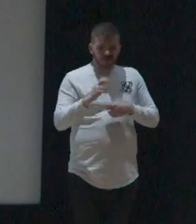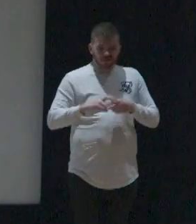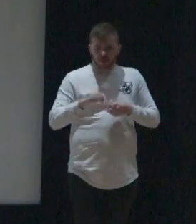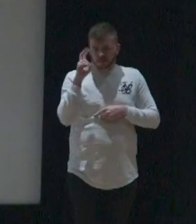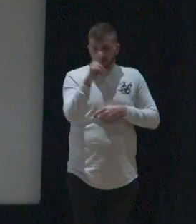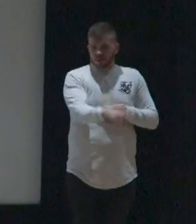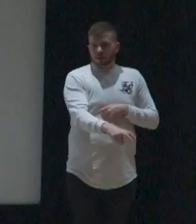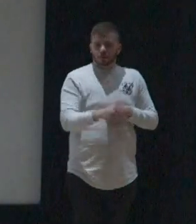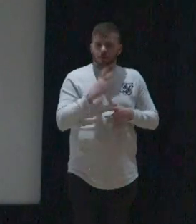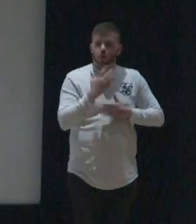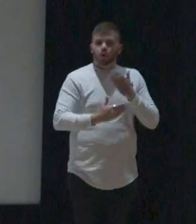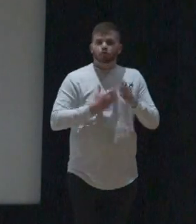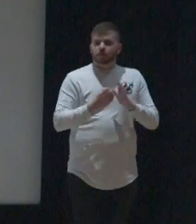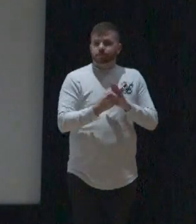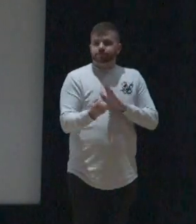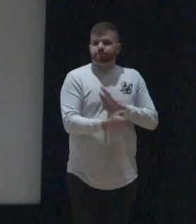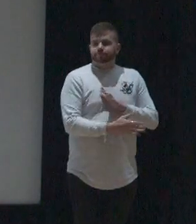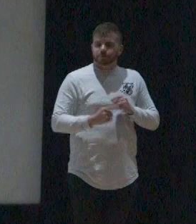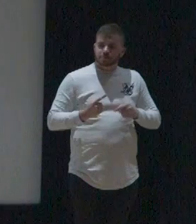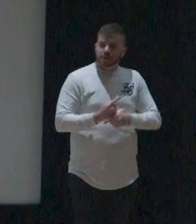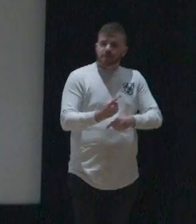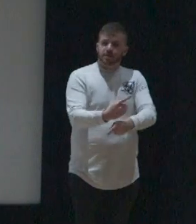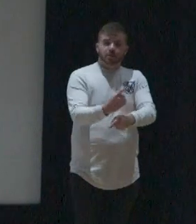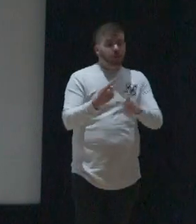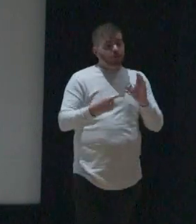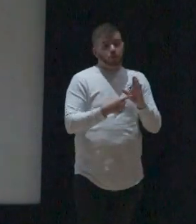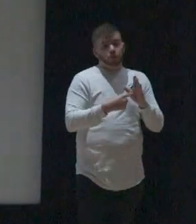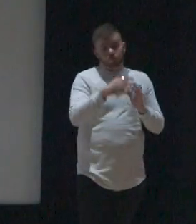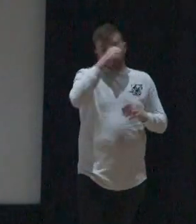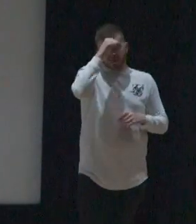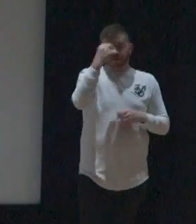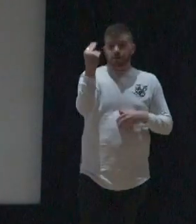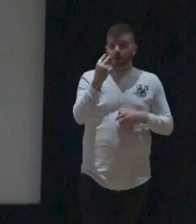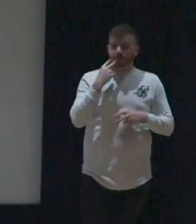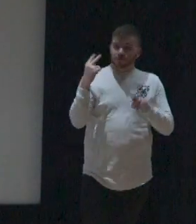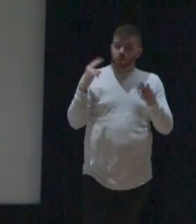story. So this is really important to bear in mind from a design point of view.